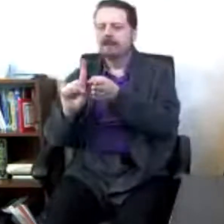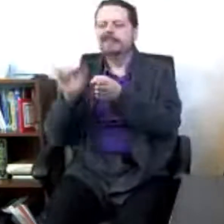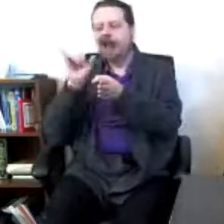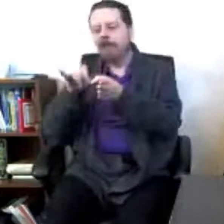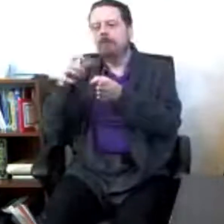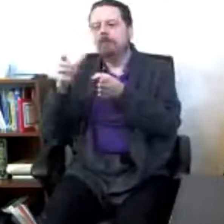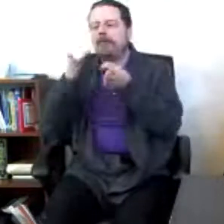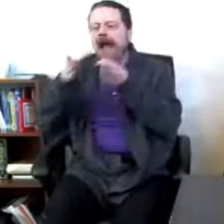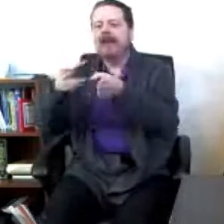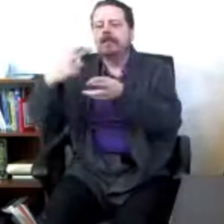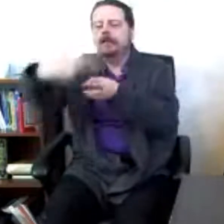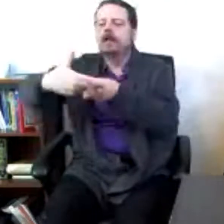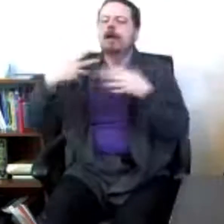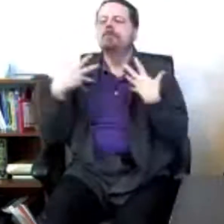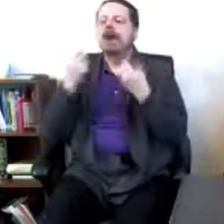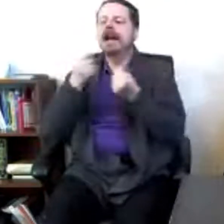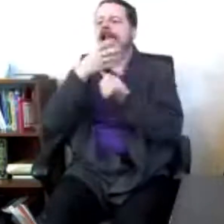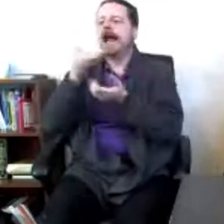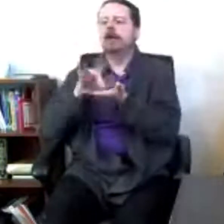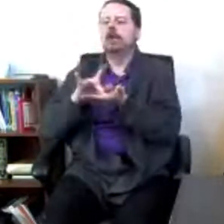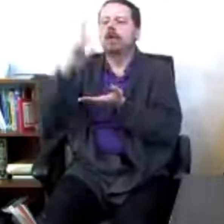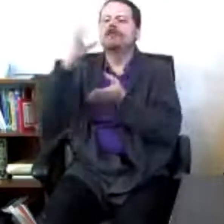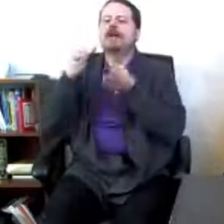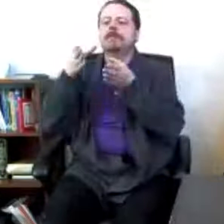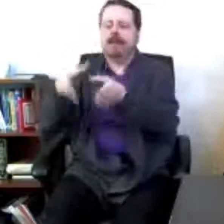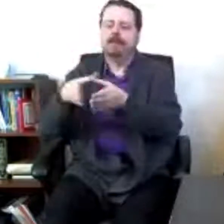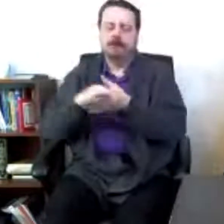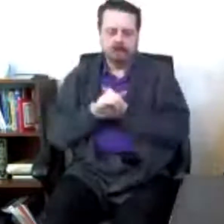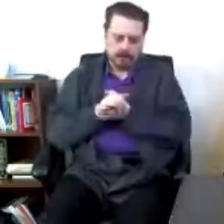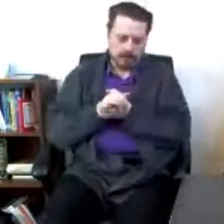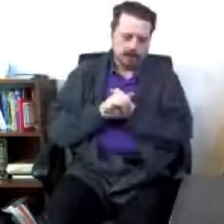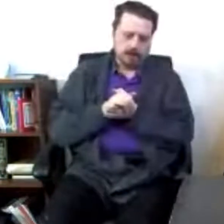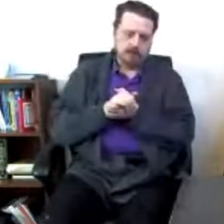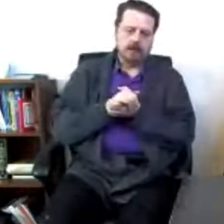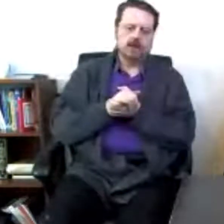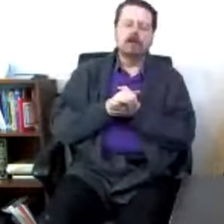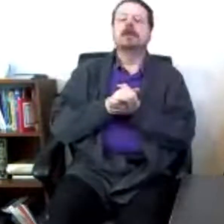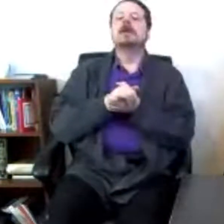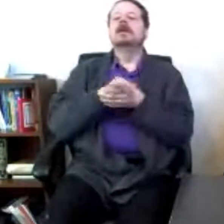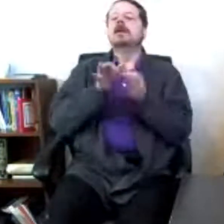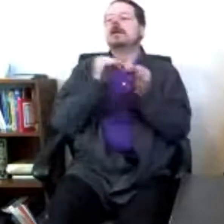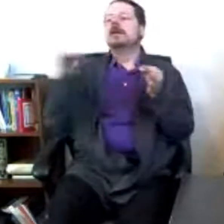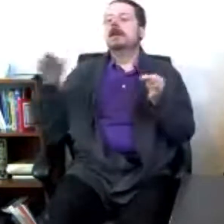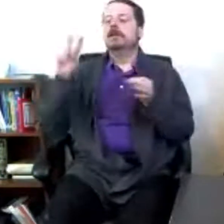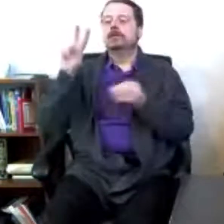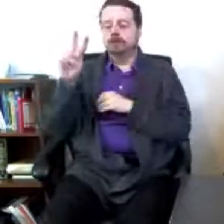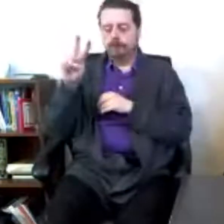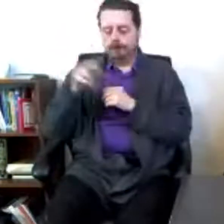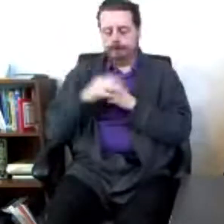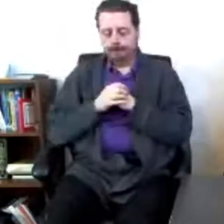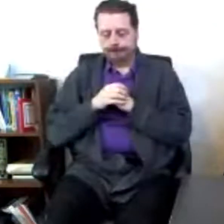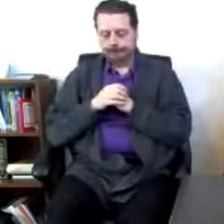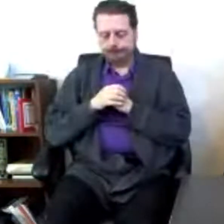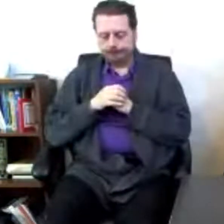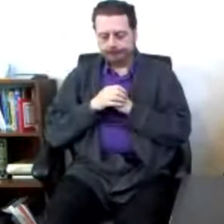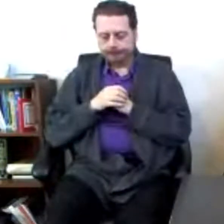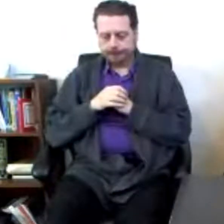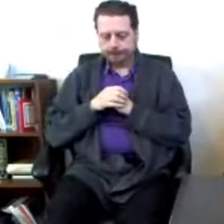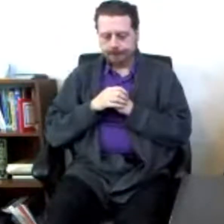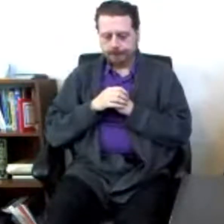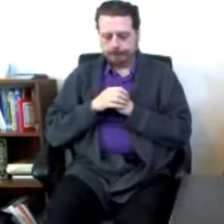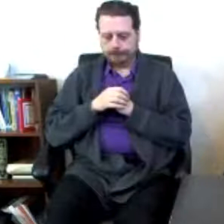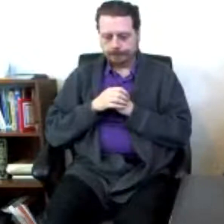mighty and the glorified one. Then the following ayah, ayah number 2, it says,